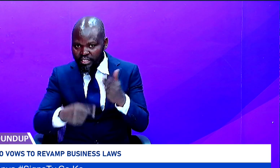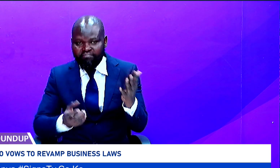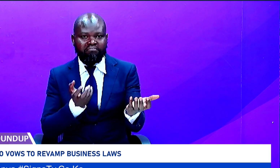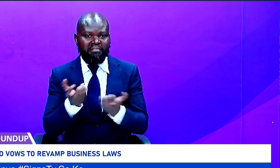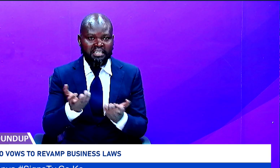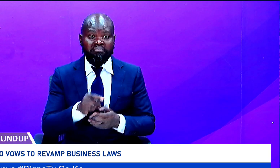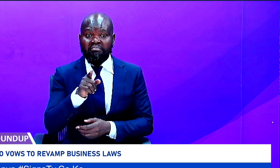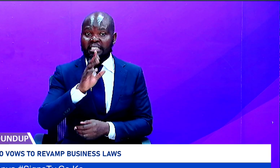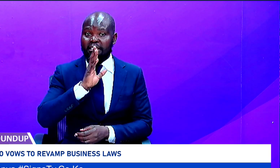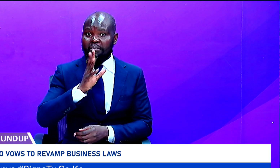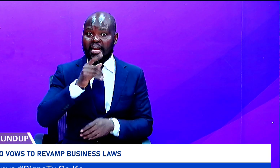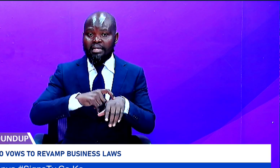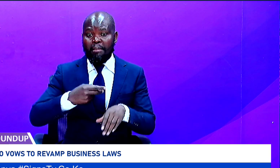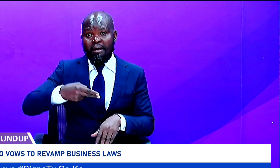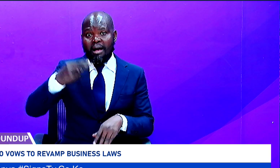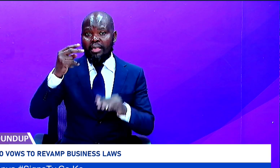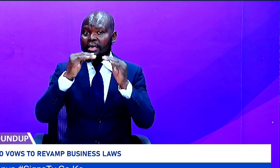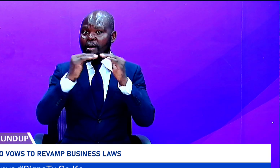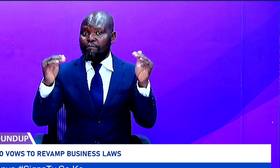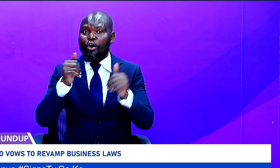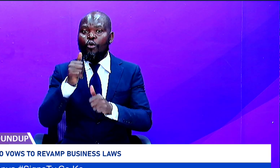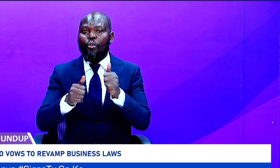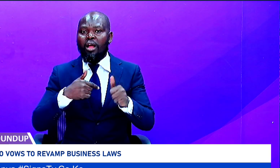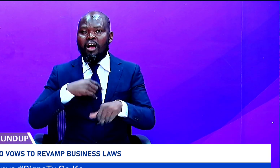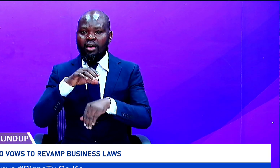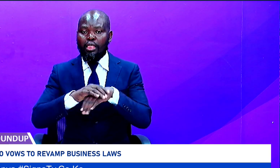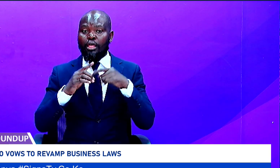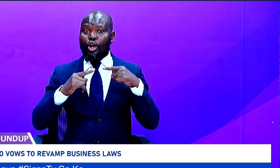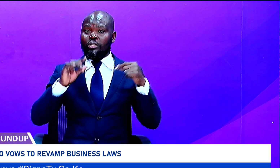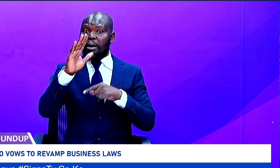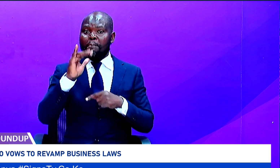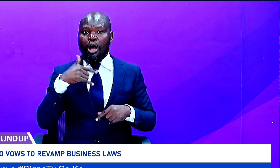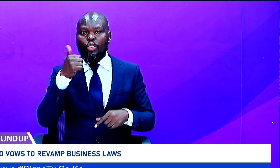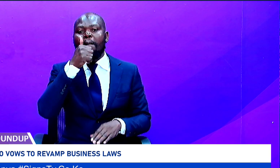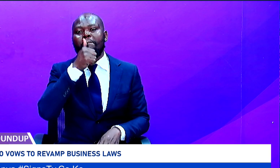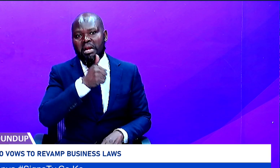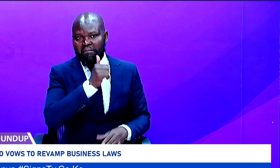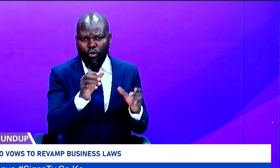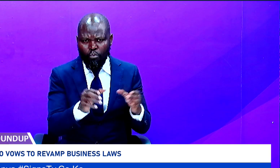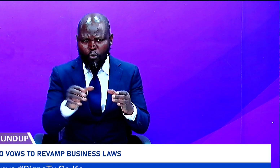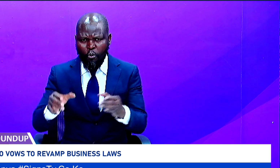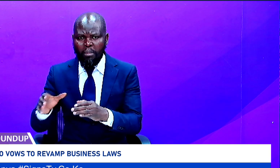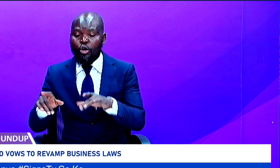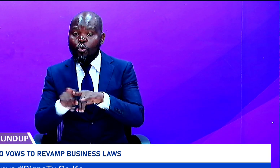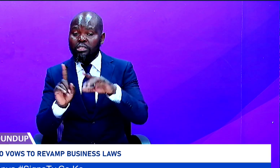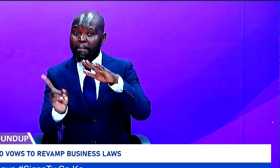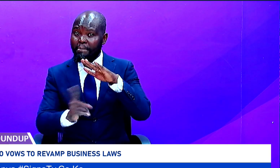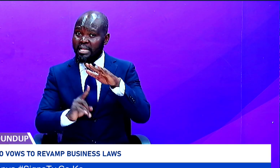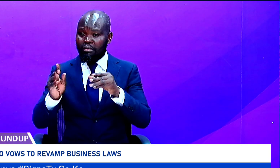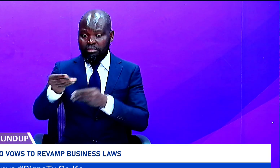doing business. Speaking during the high-level roundtable co-hosted by a private sector and the Ministry of Trade, Investment and